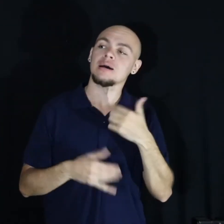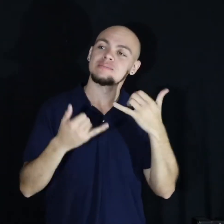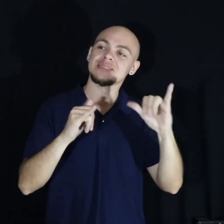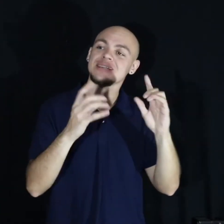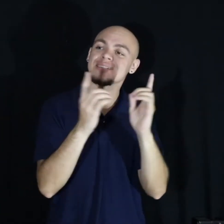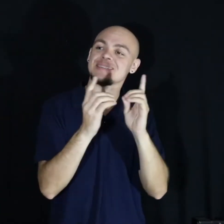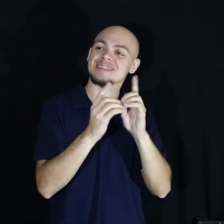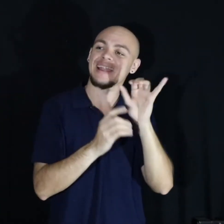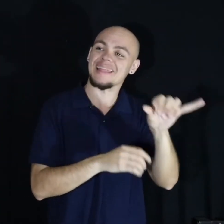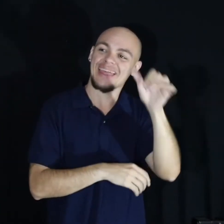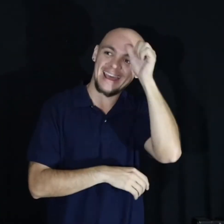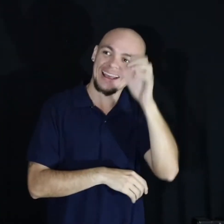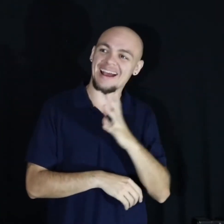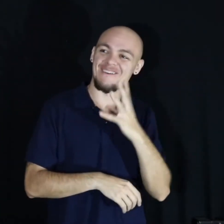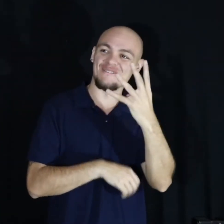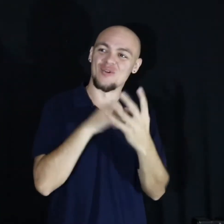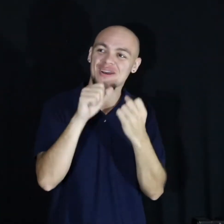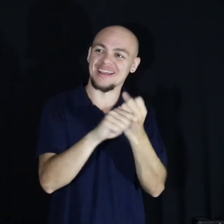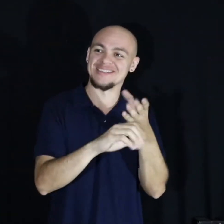guy 4 years later.